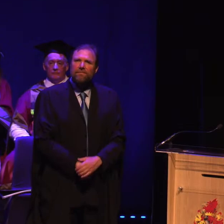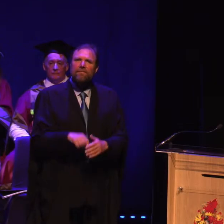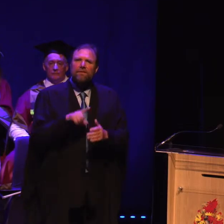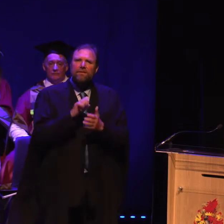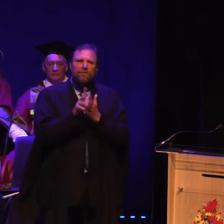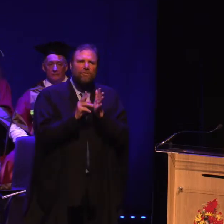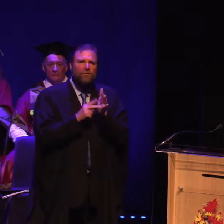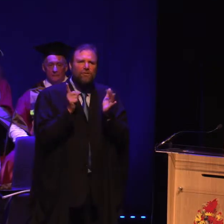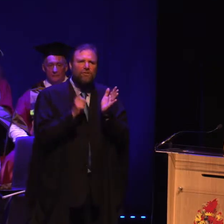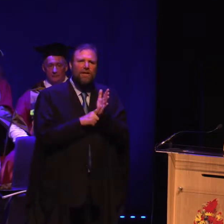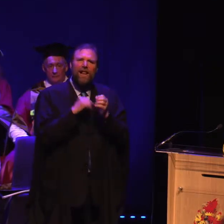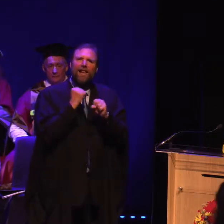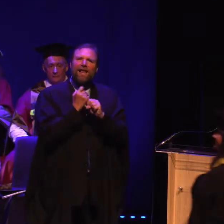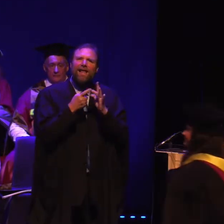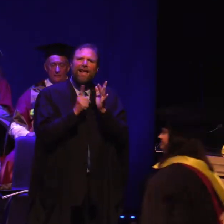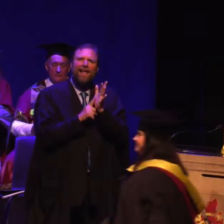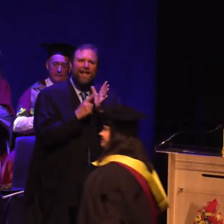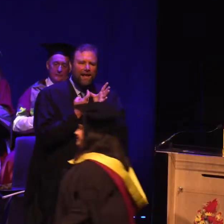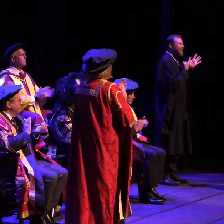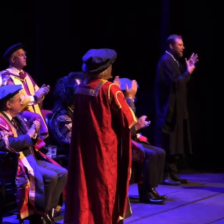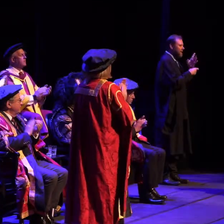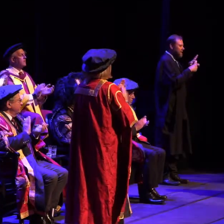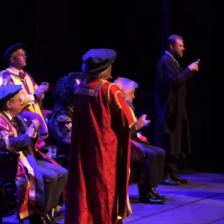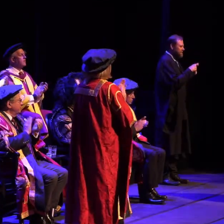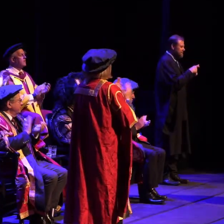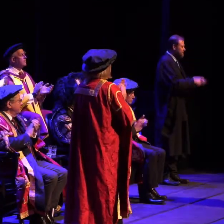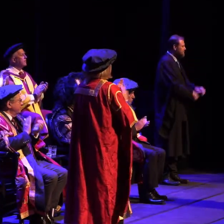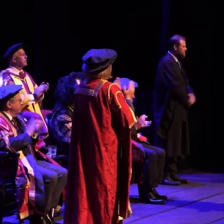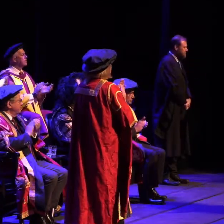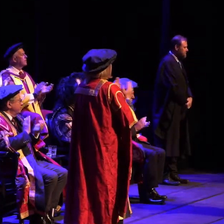Chanel Michelle Gillard.